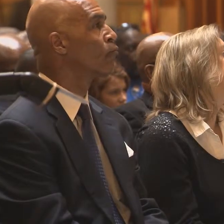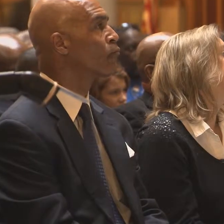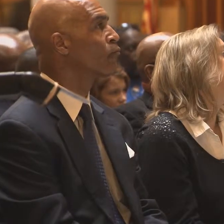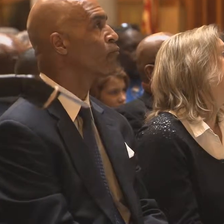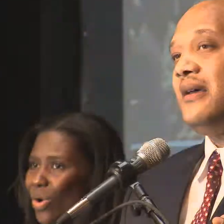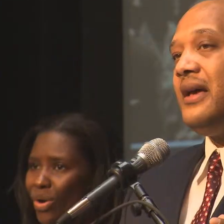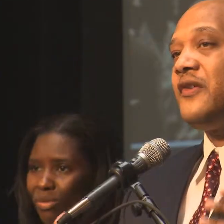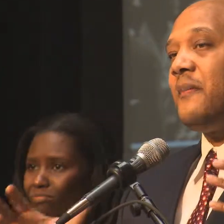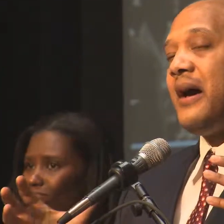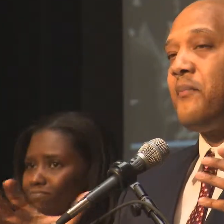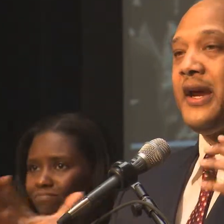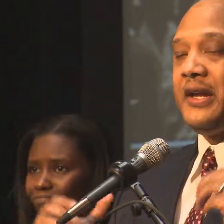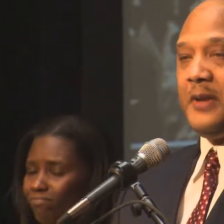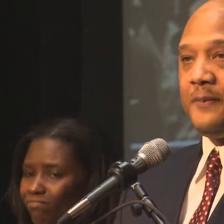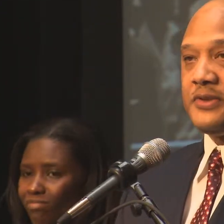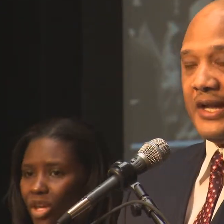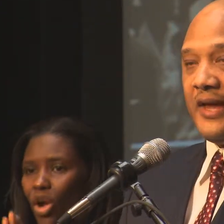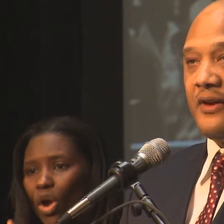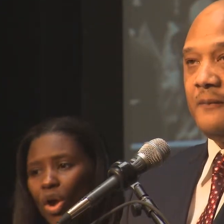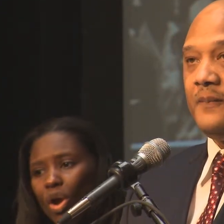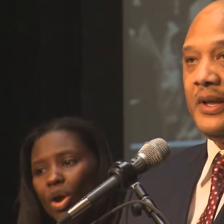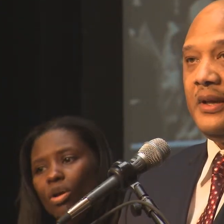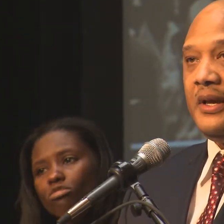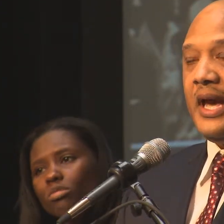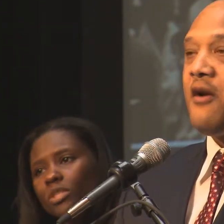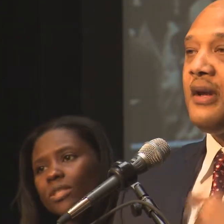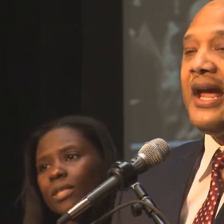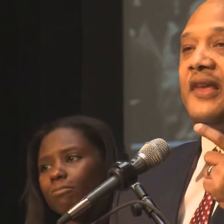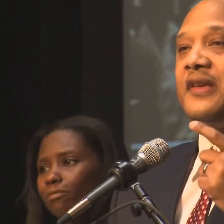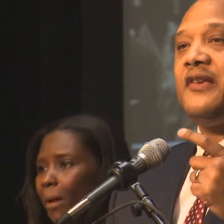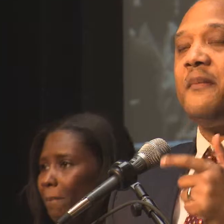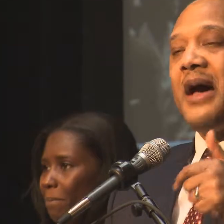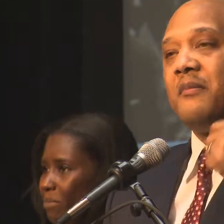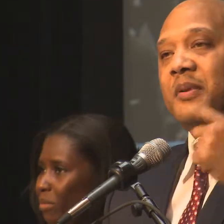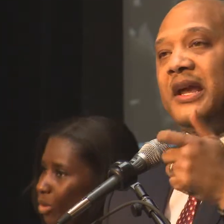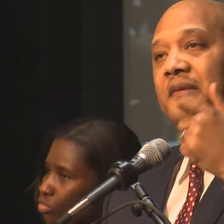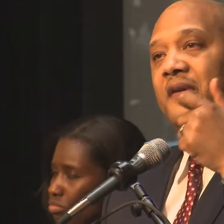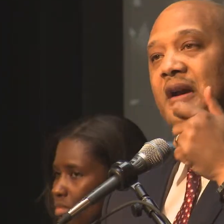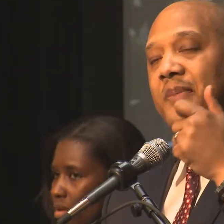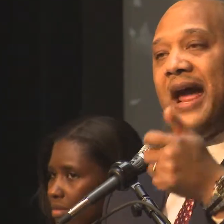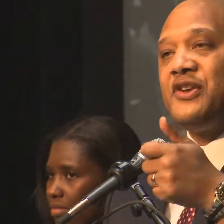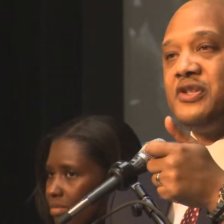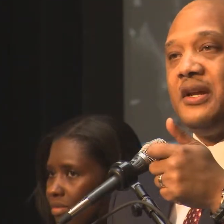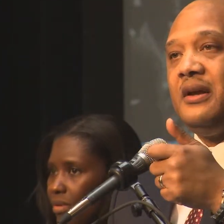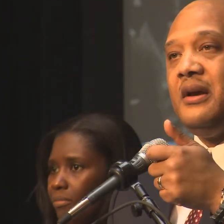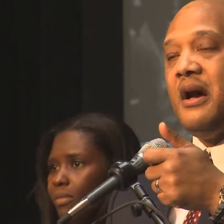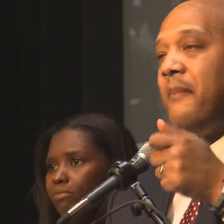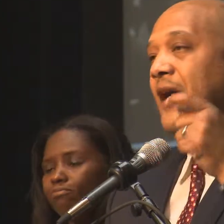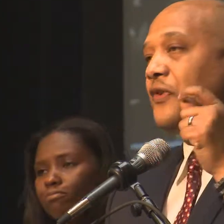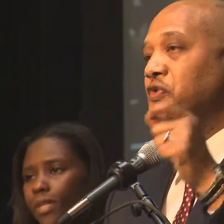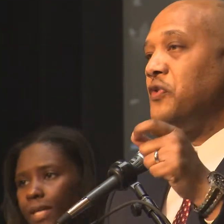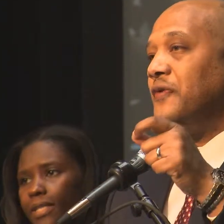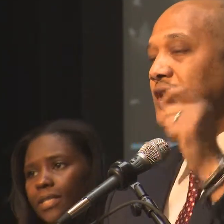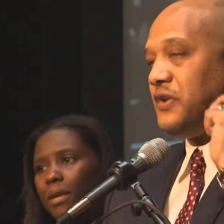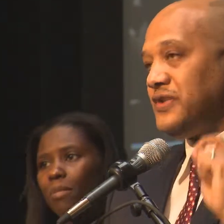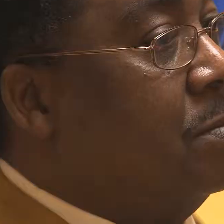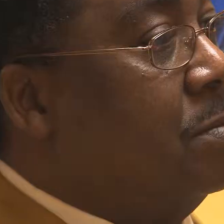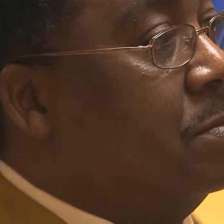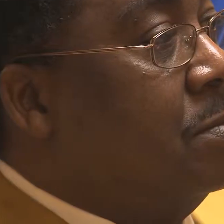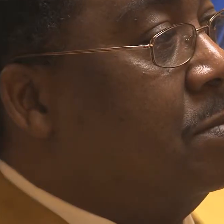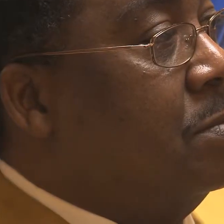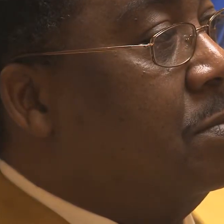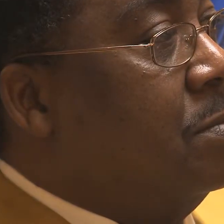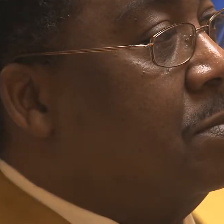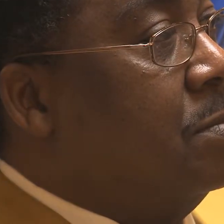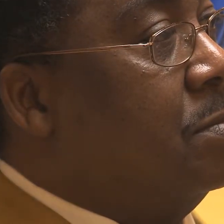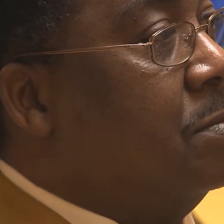Her legacy is about bringing people together, and her legacy is about being very passionate about the truth that you stand